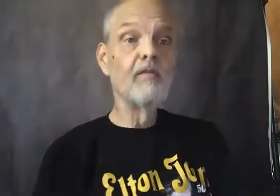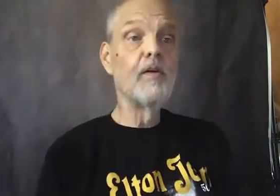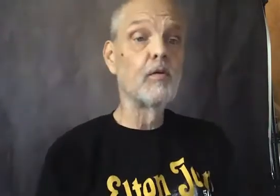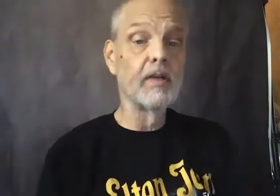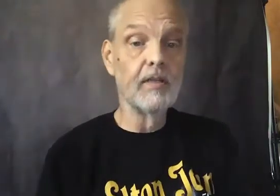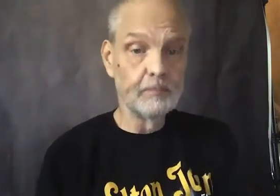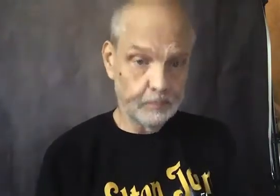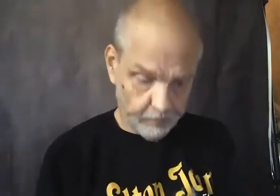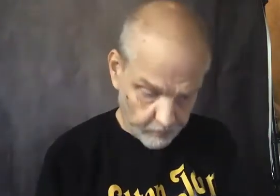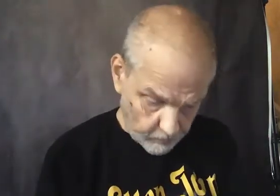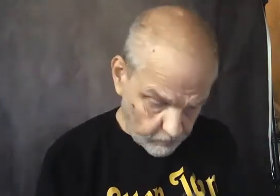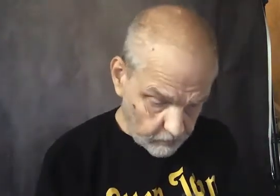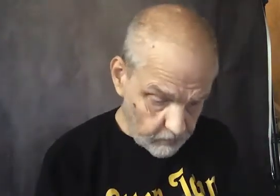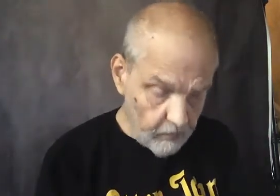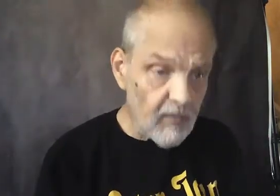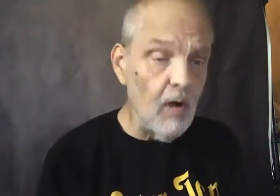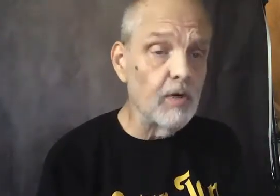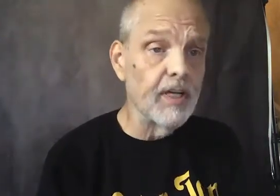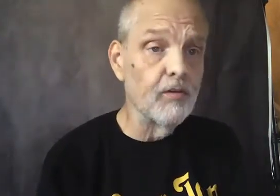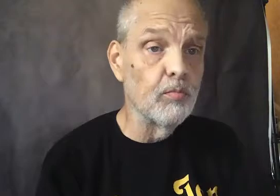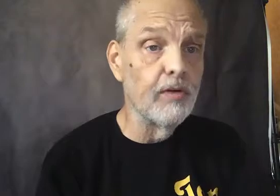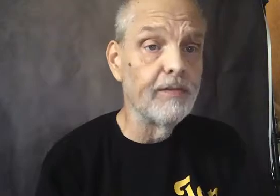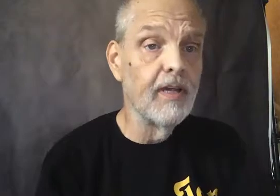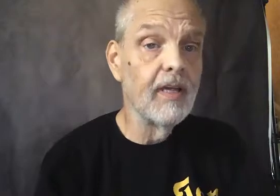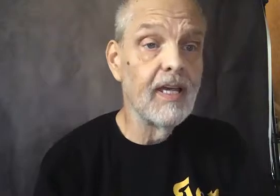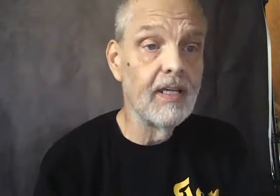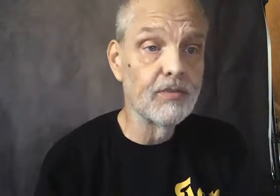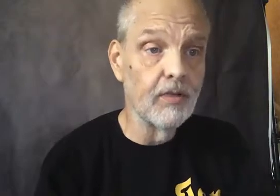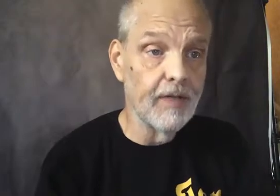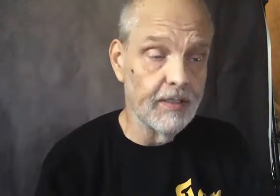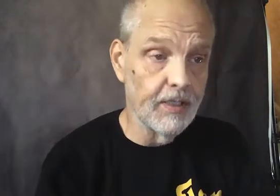Very quickly, I wanted to give you a brief history of ASL.